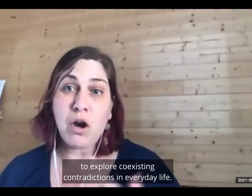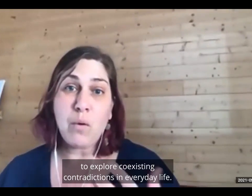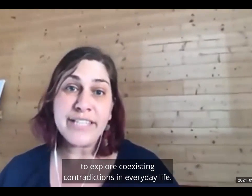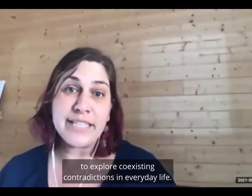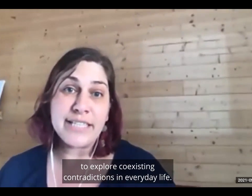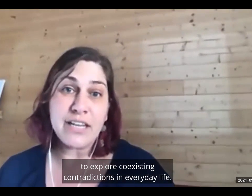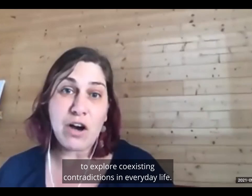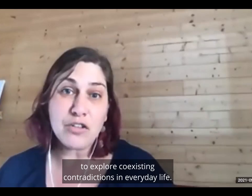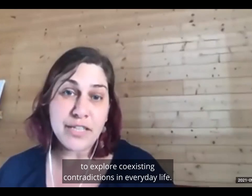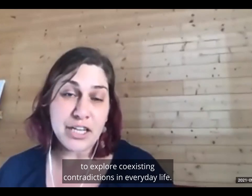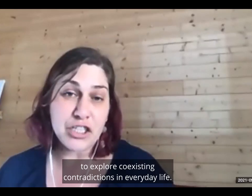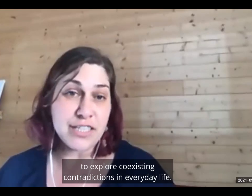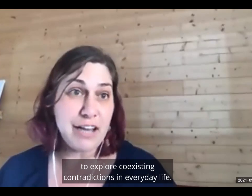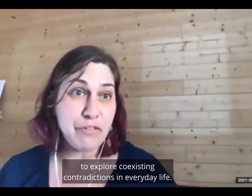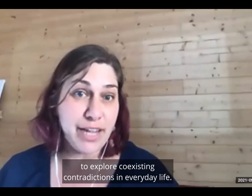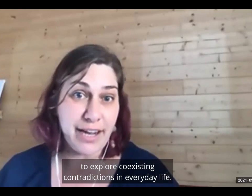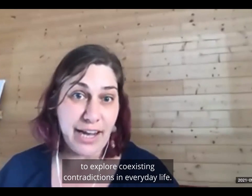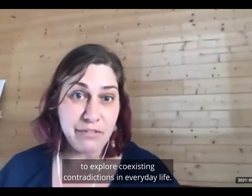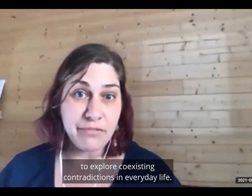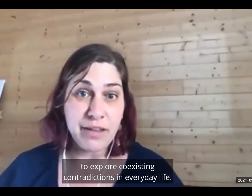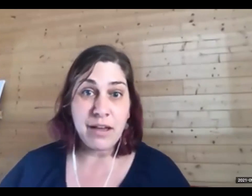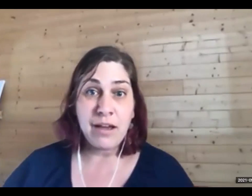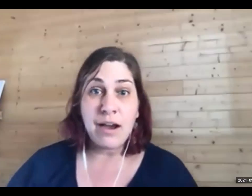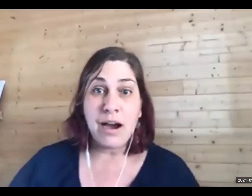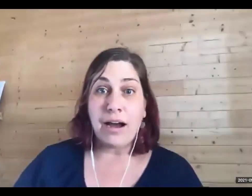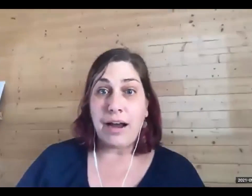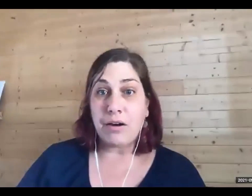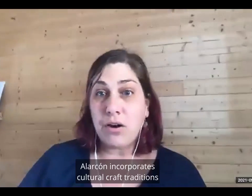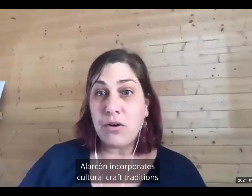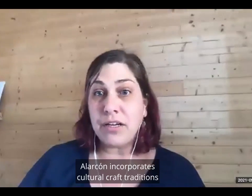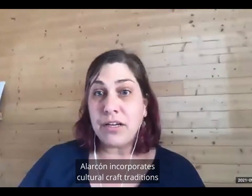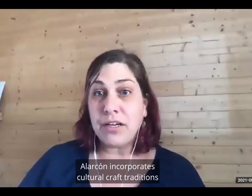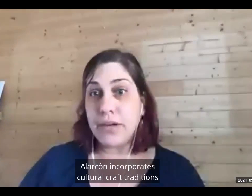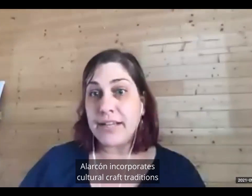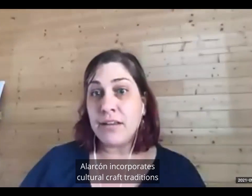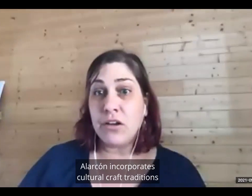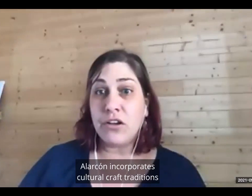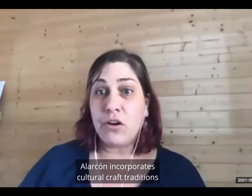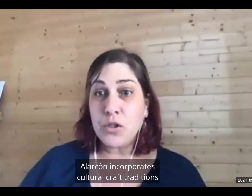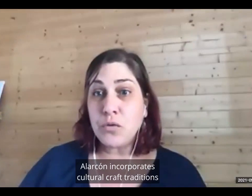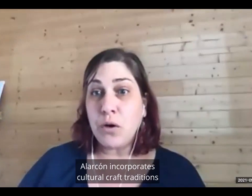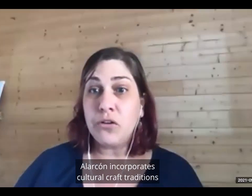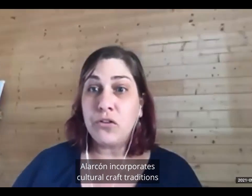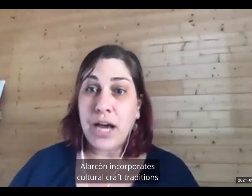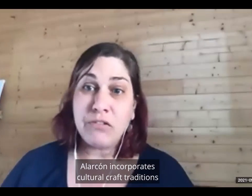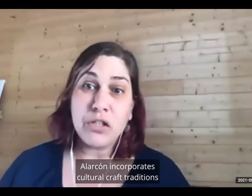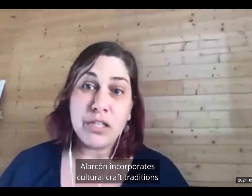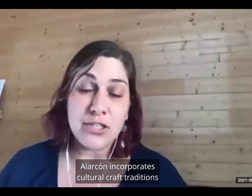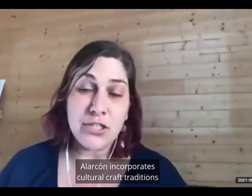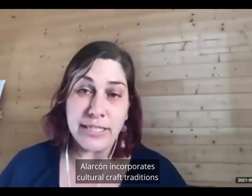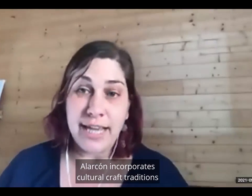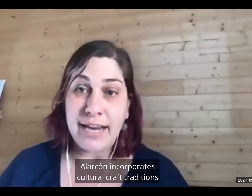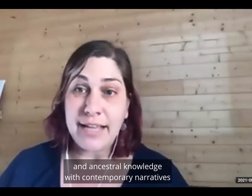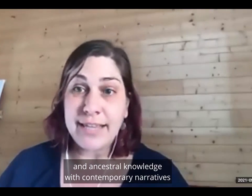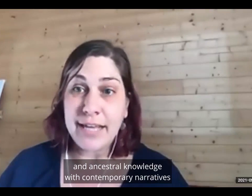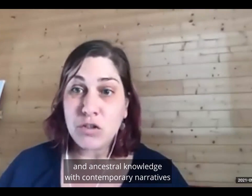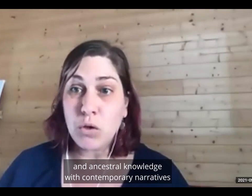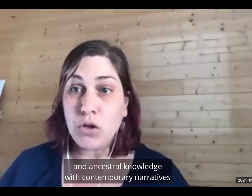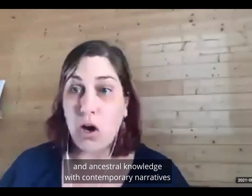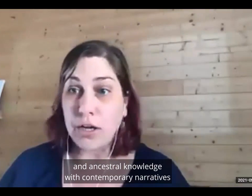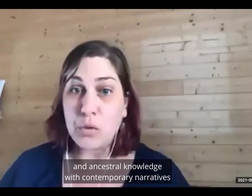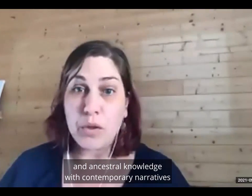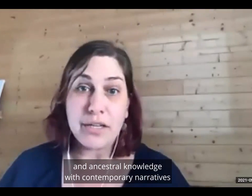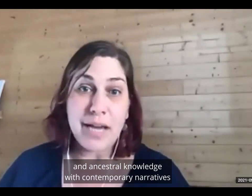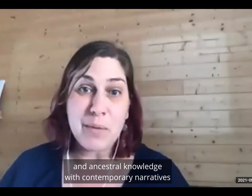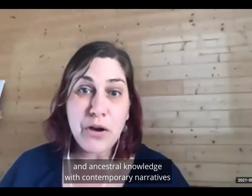explore coexisting contradictions in everyday life. Alarcón incorporates cultural craft traditions and